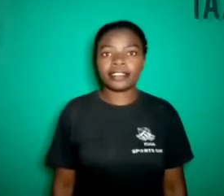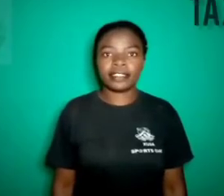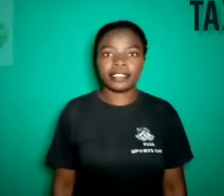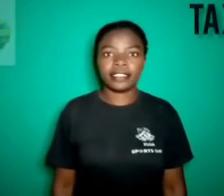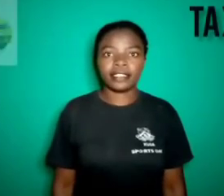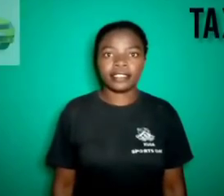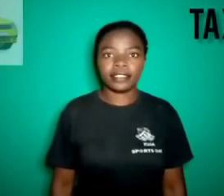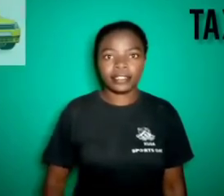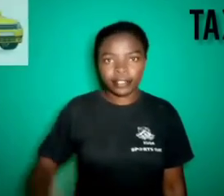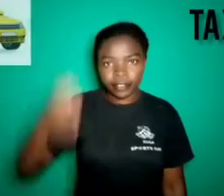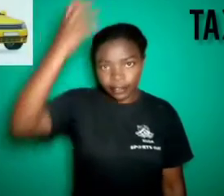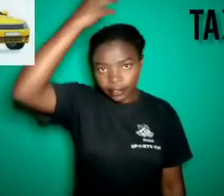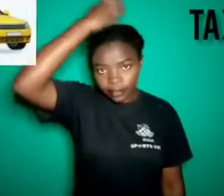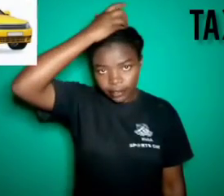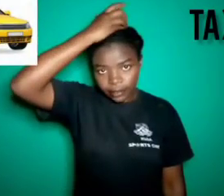Taxi.